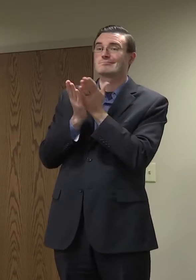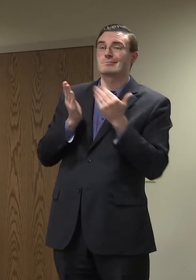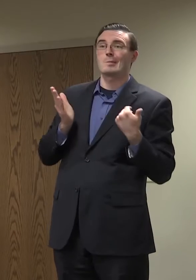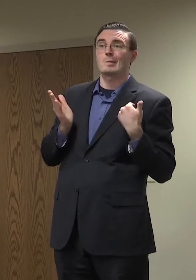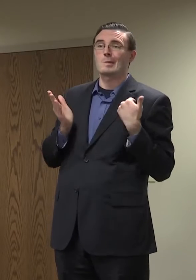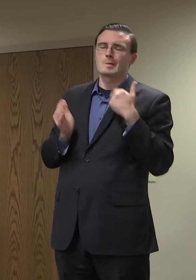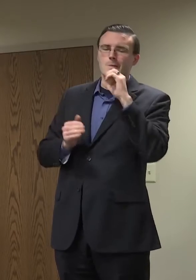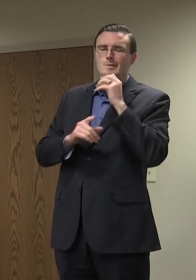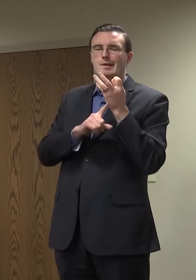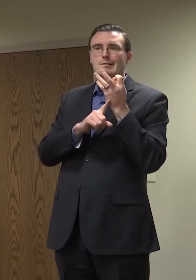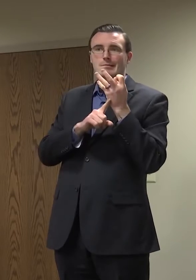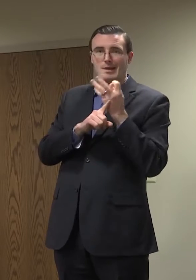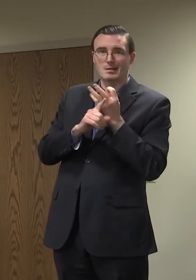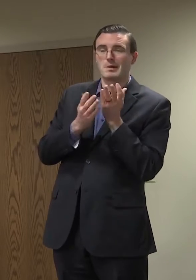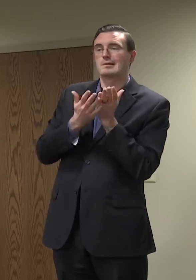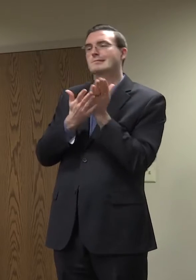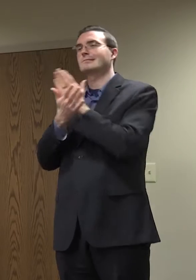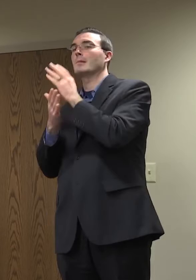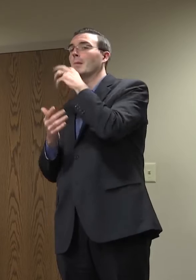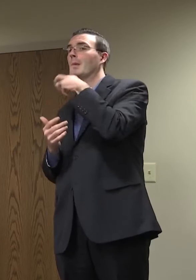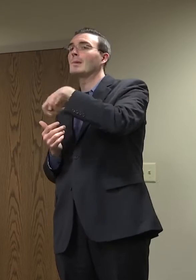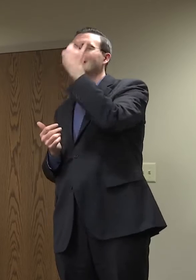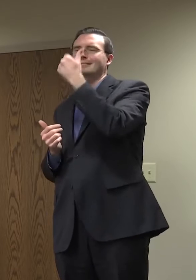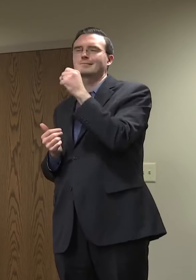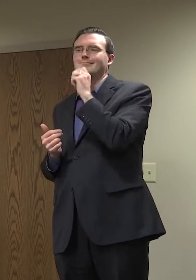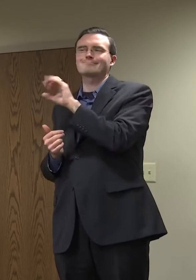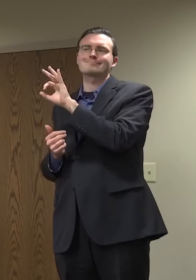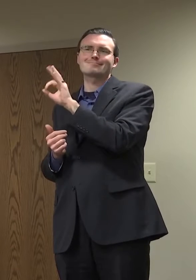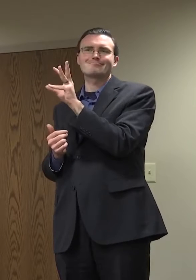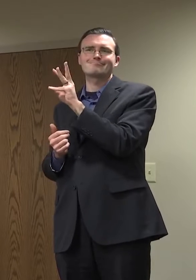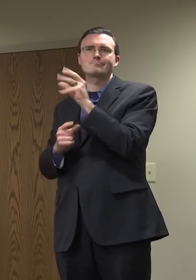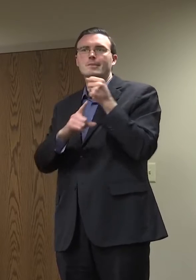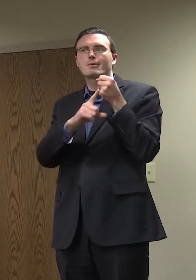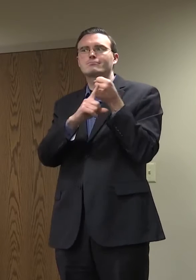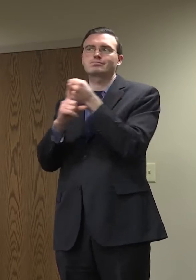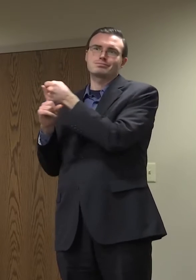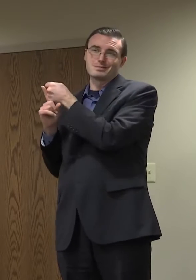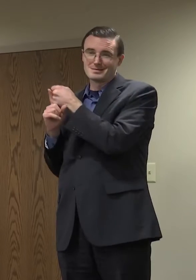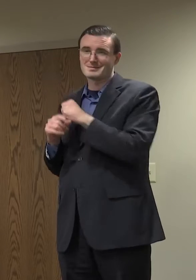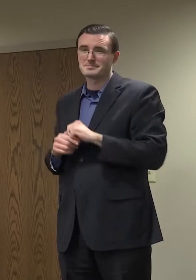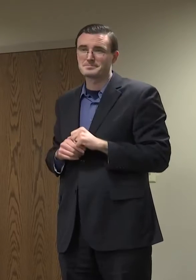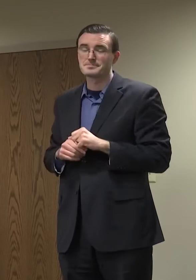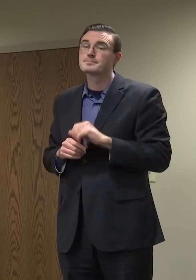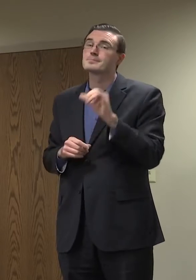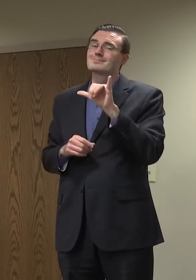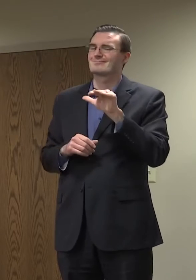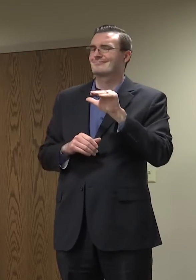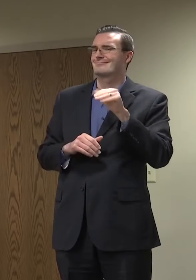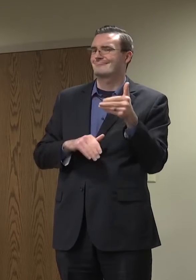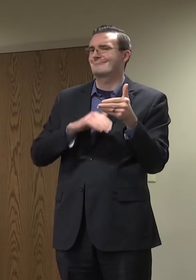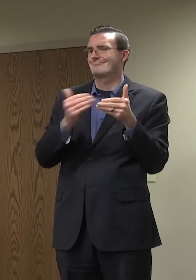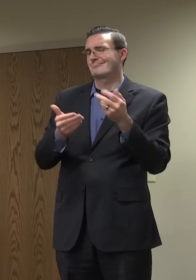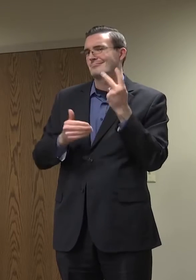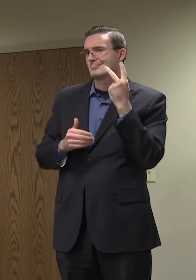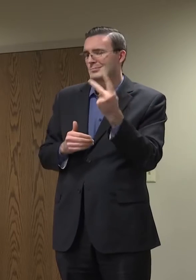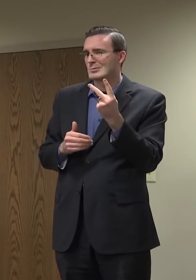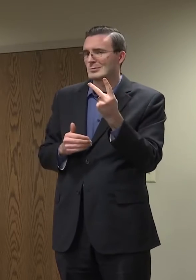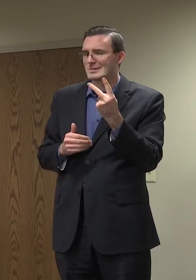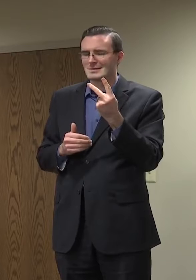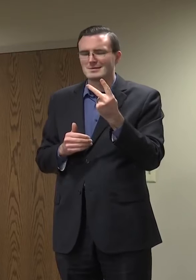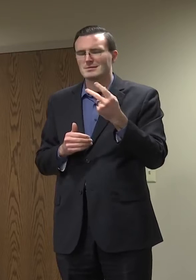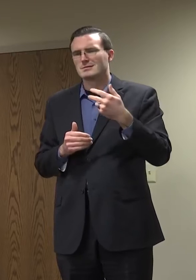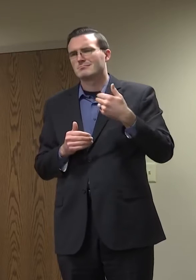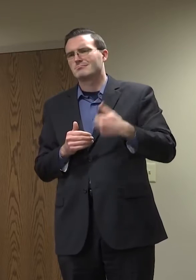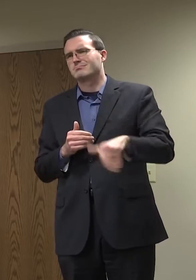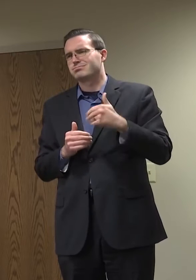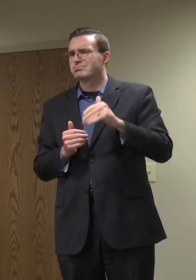years old are being reported. We also lost 2 additional residents of our community, and our heartfelt sympathy goes